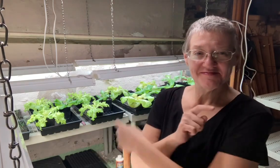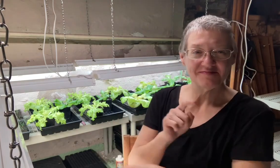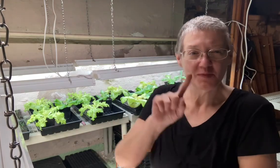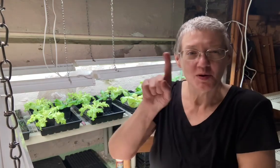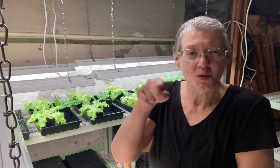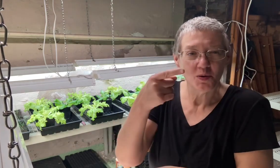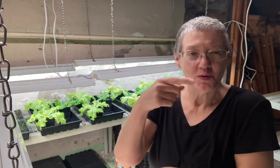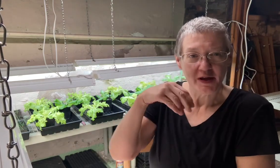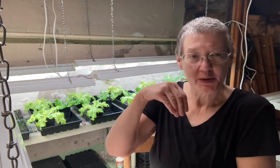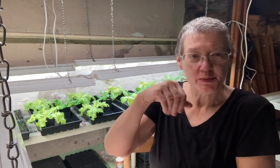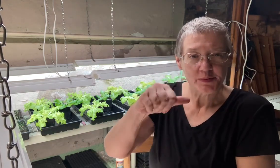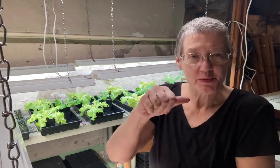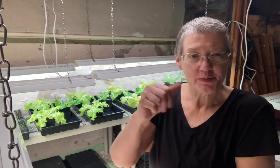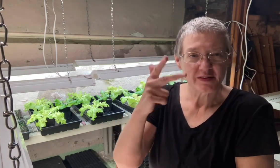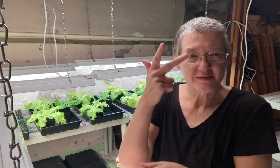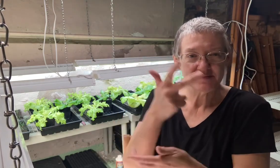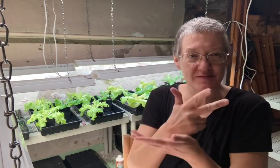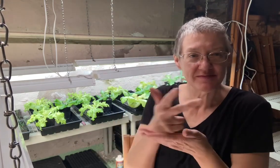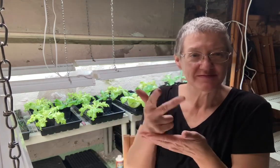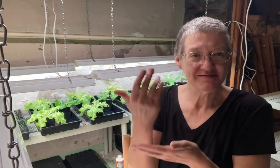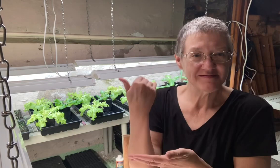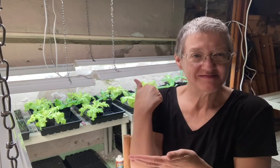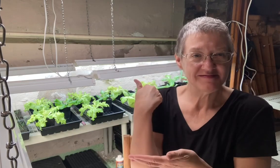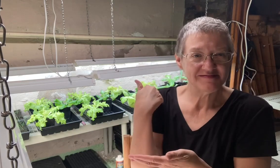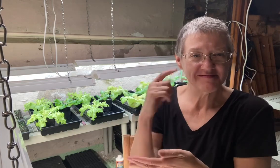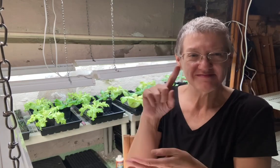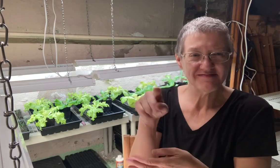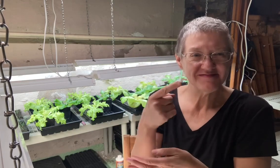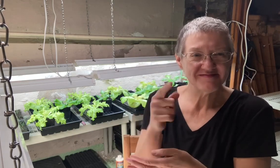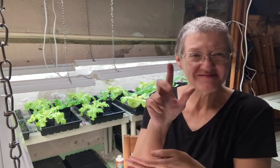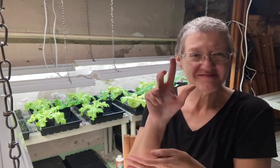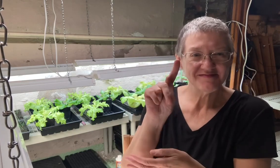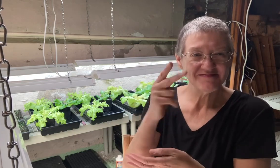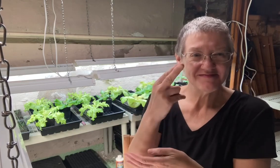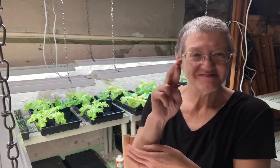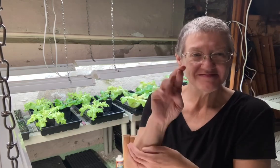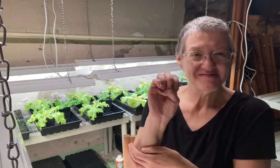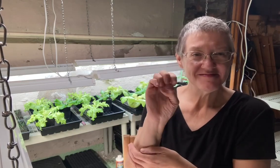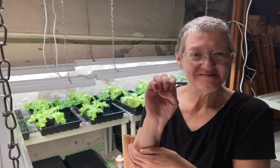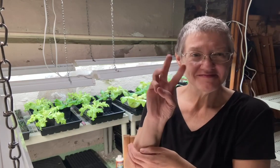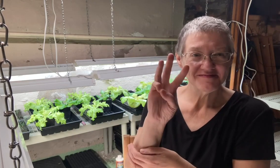lettuce is. We only sowed those 3 weeks ago.